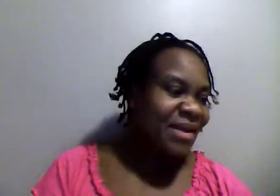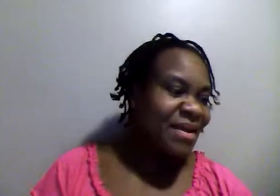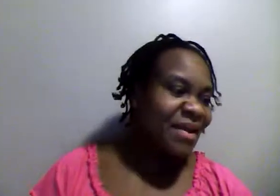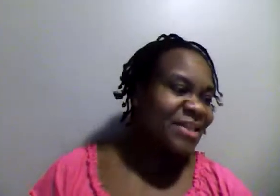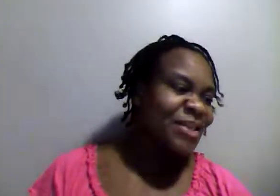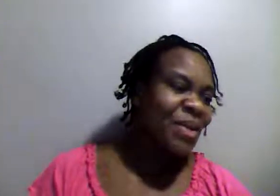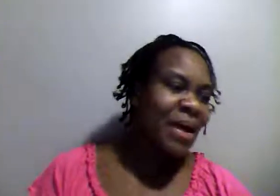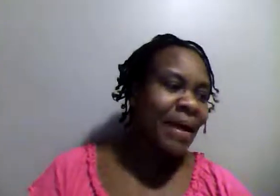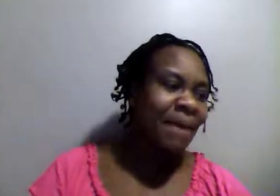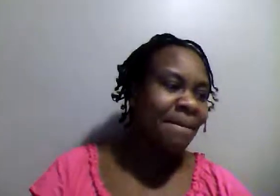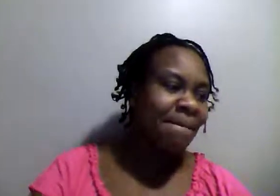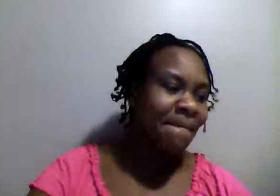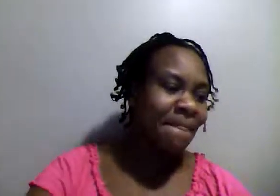Yes. So